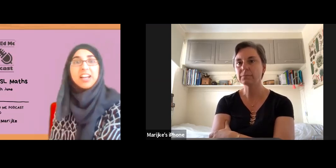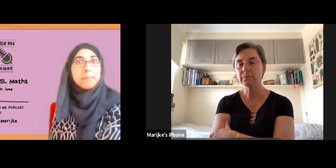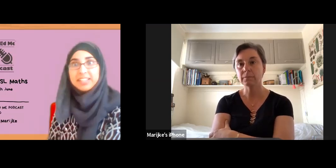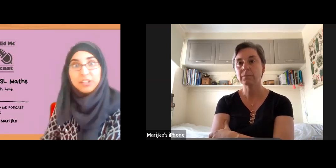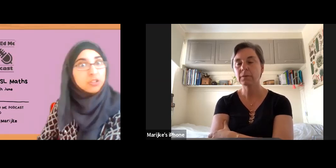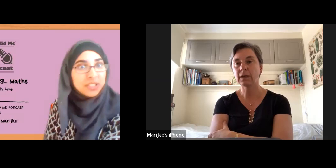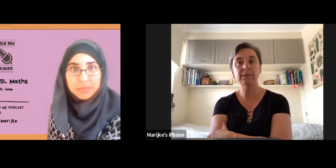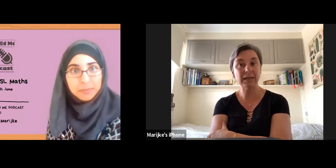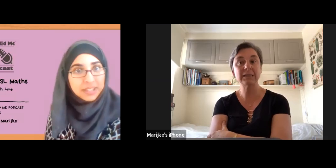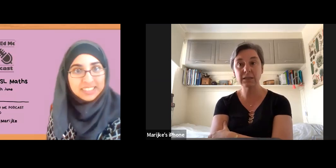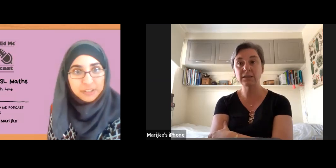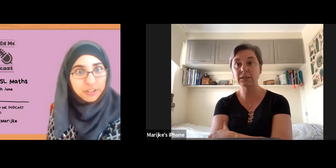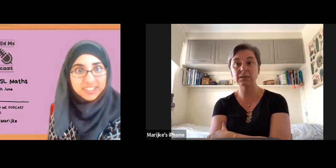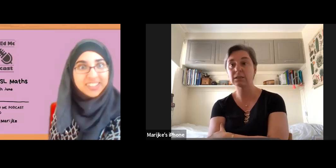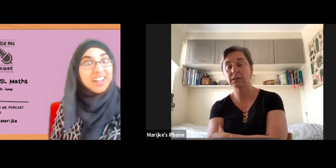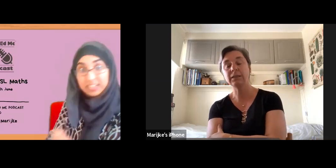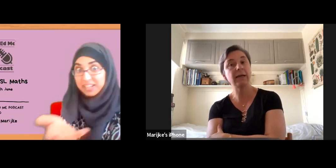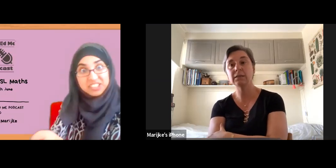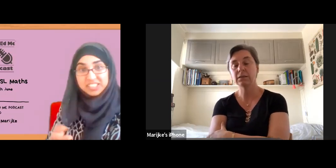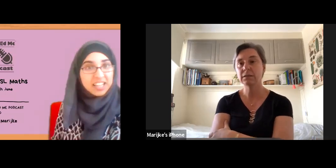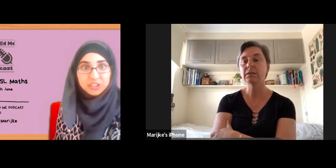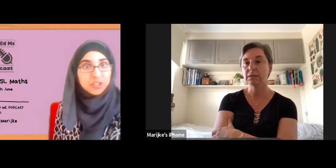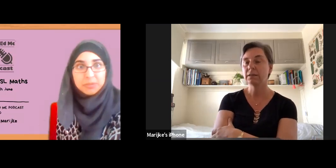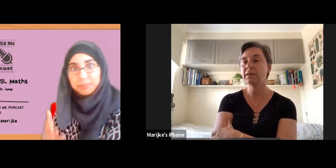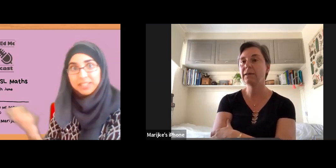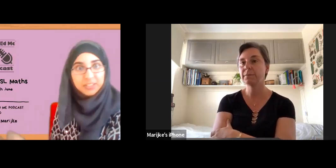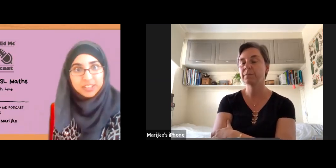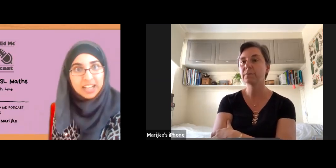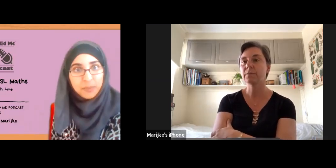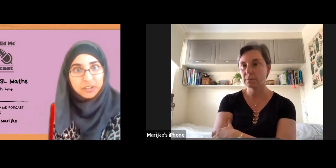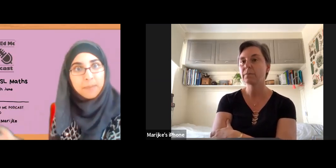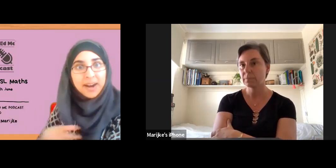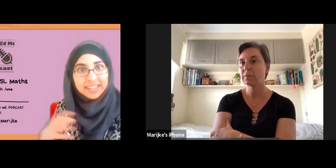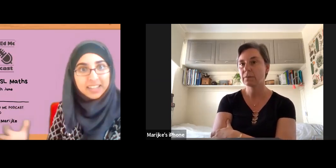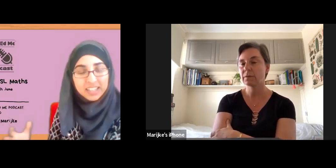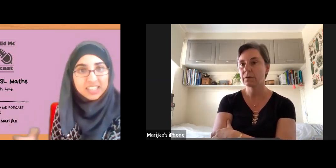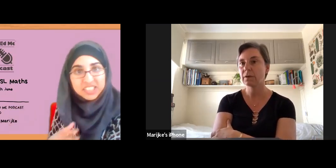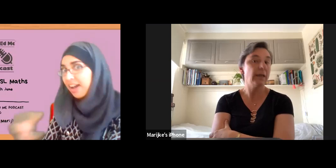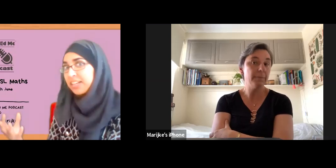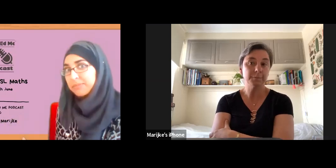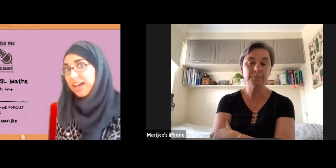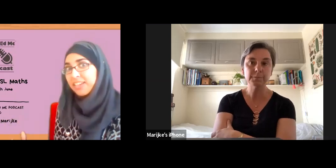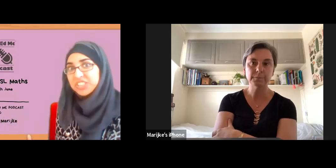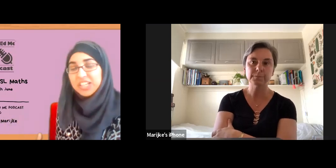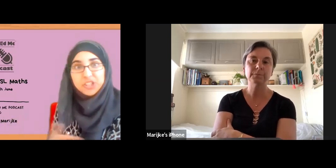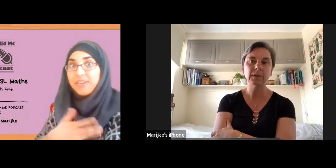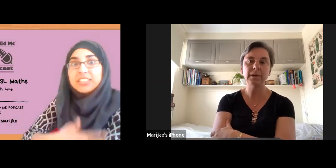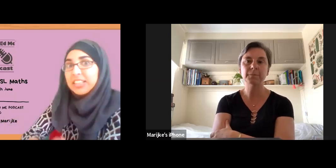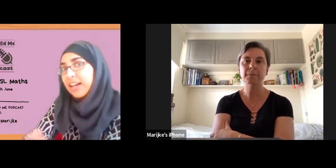and now you're doing something different. And a master's, and you're doing something completely different now, where you're combining science with maths, So you've had to